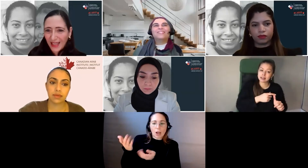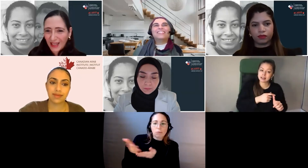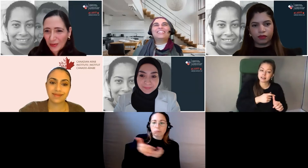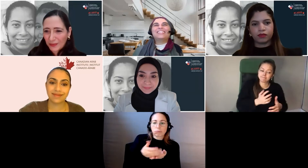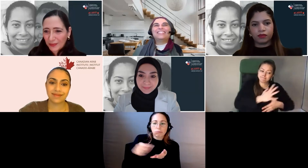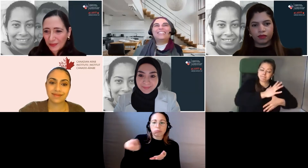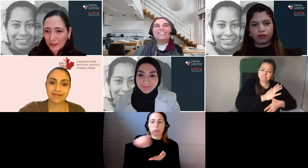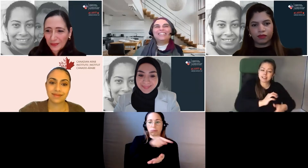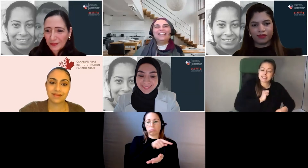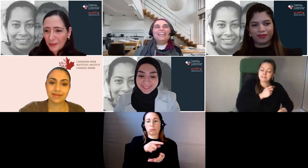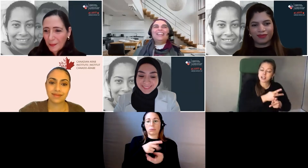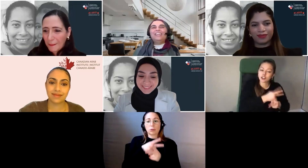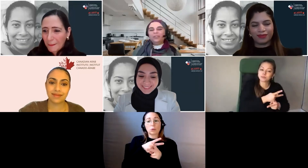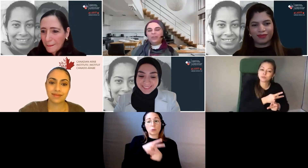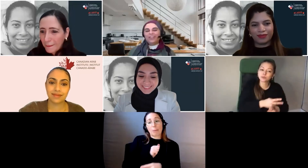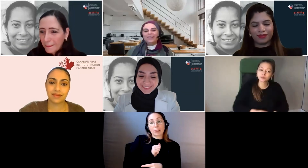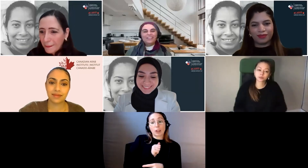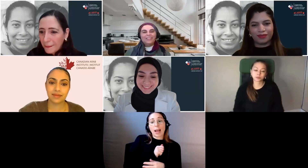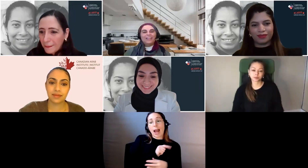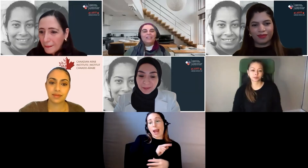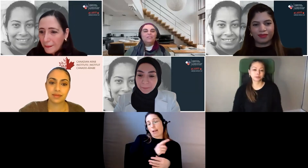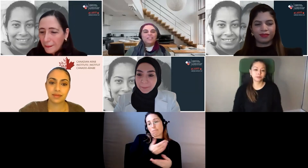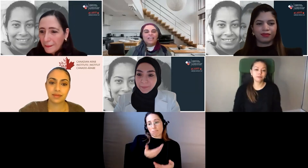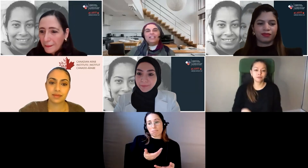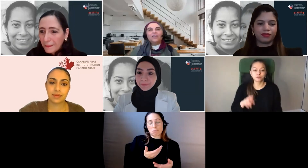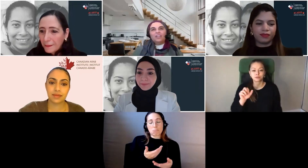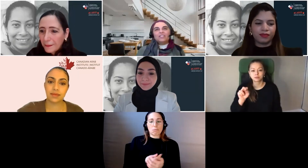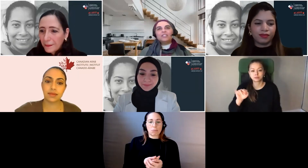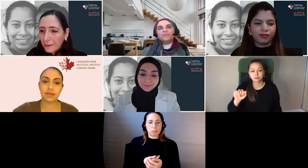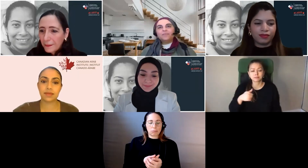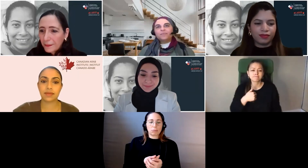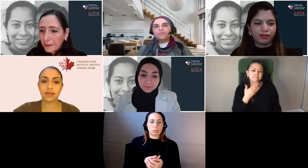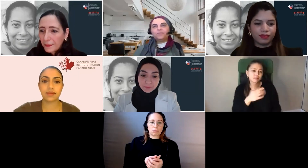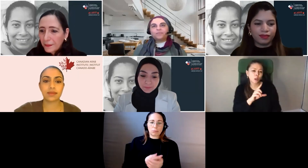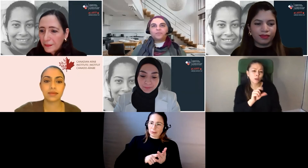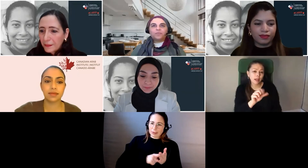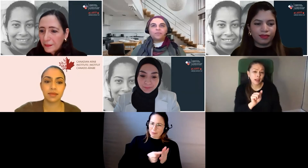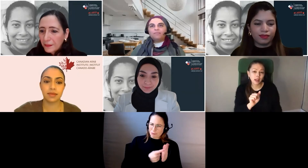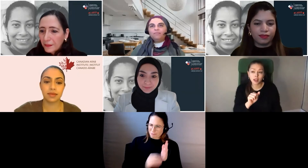Thank you. Thank you, Lola. Ravina, any thoughts?